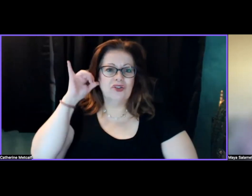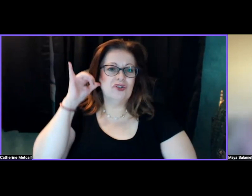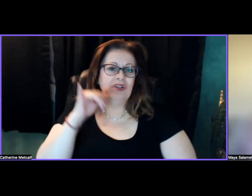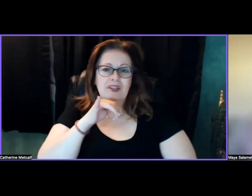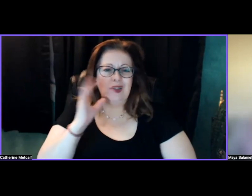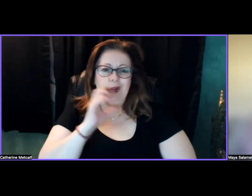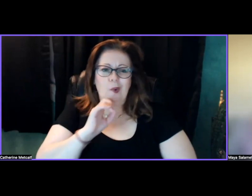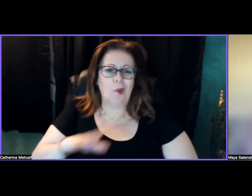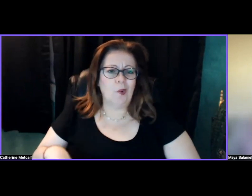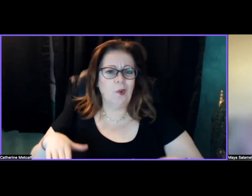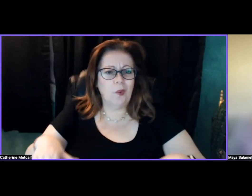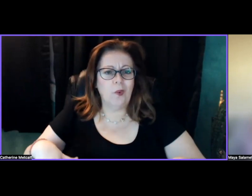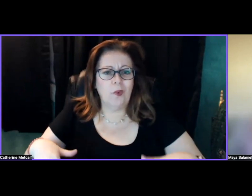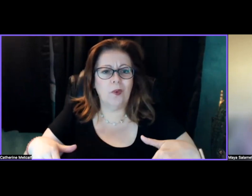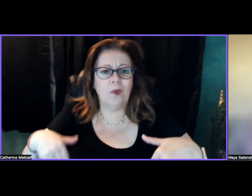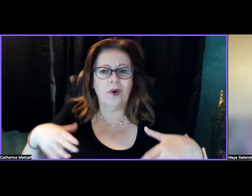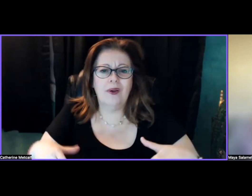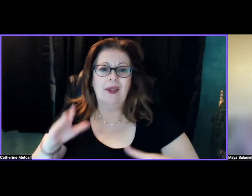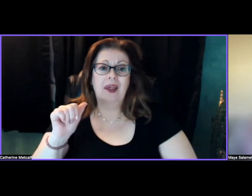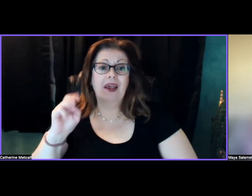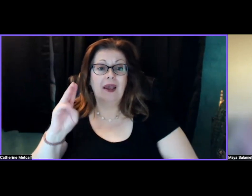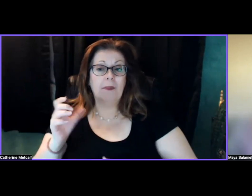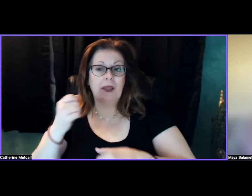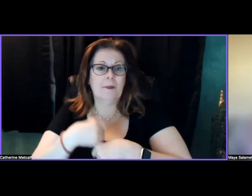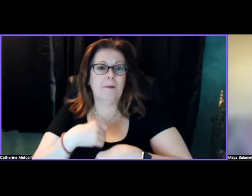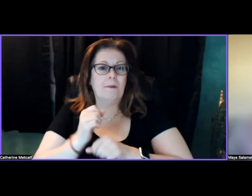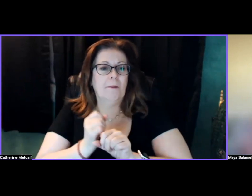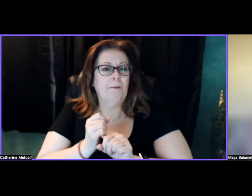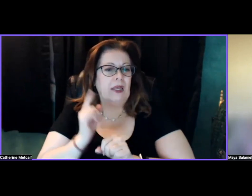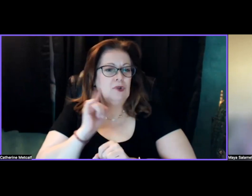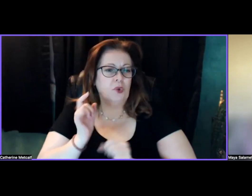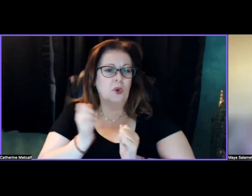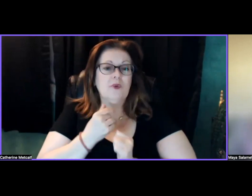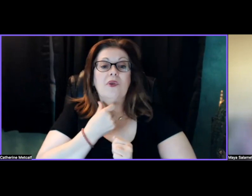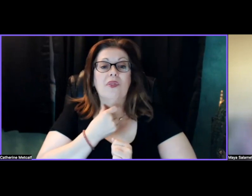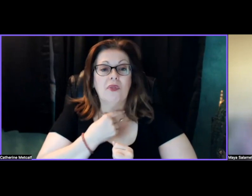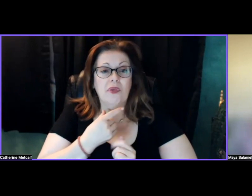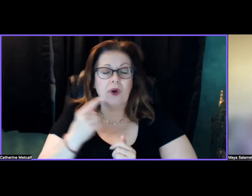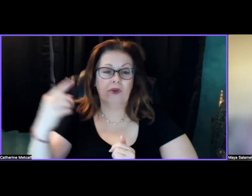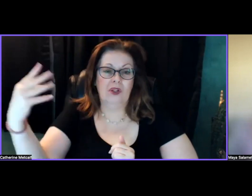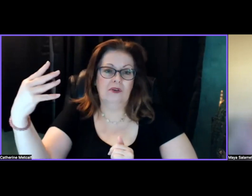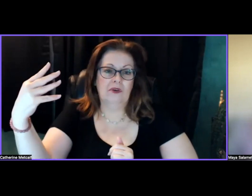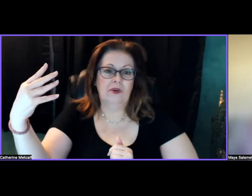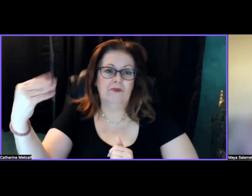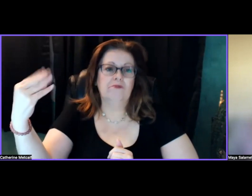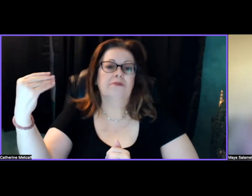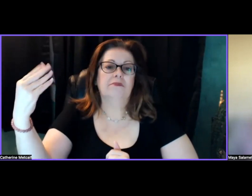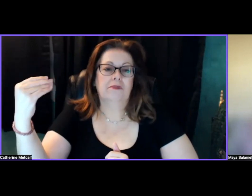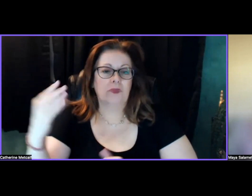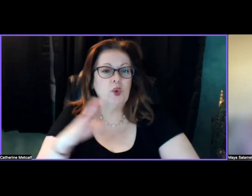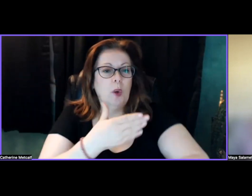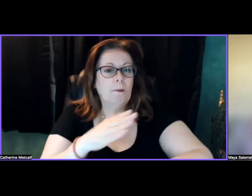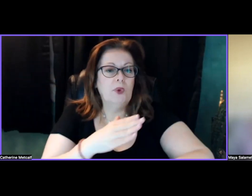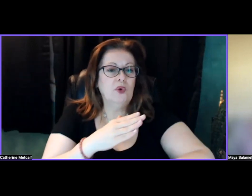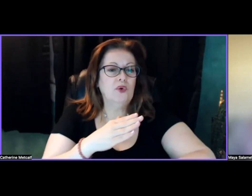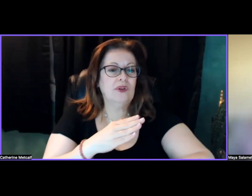Algorithm. Amy makes a pattern with her throat. Screen stutters. Music is a technology. I serenade